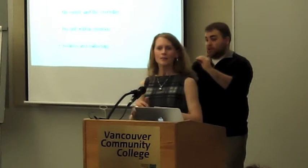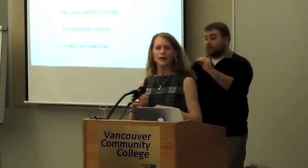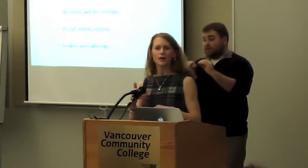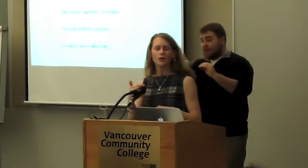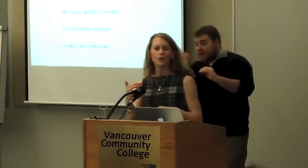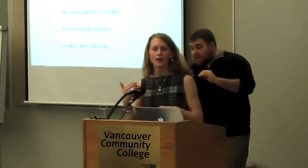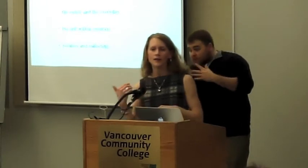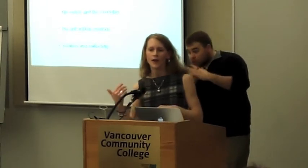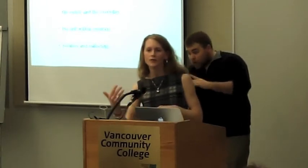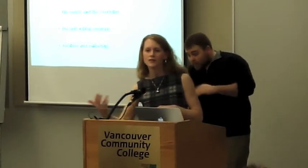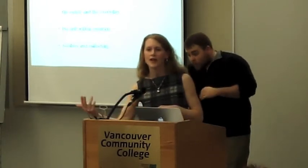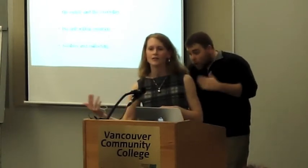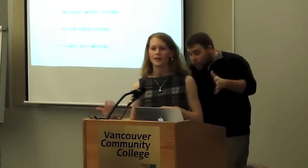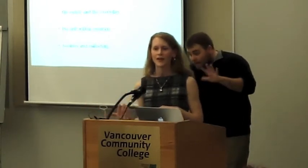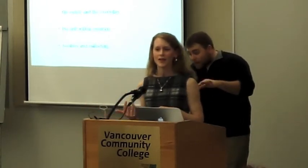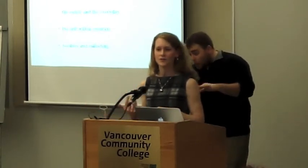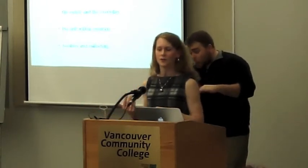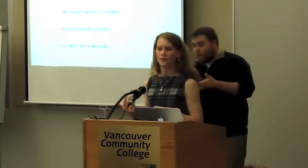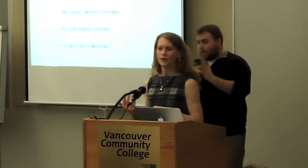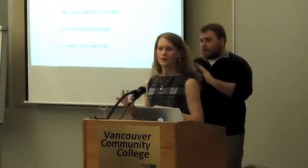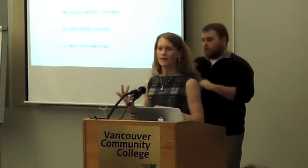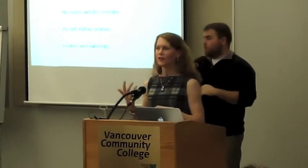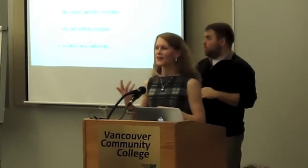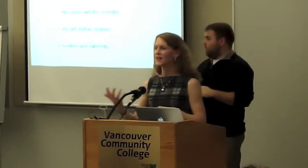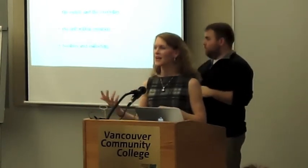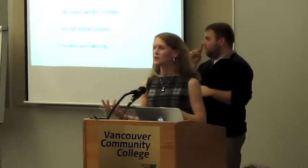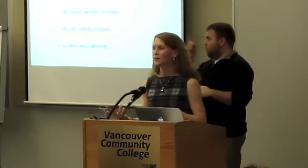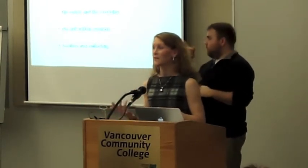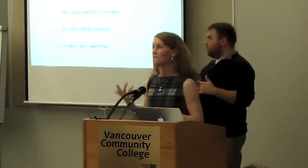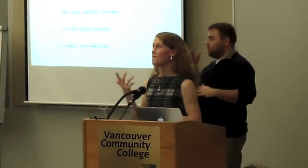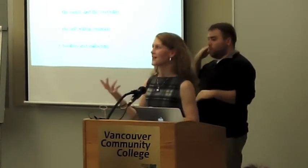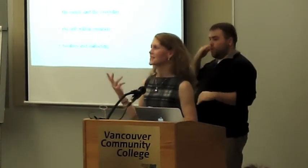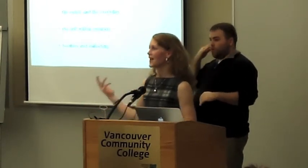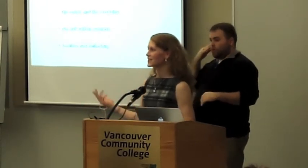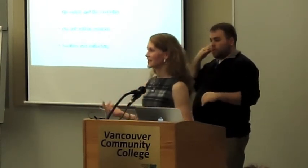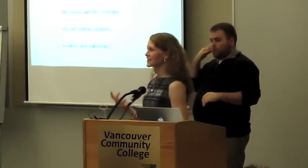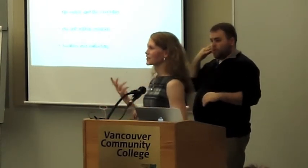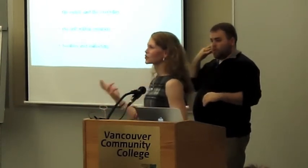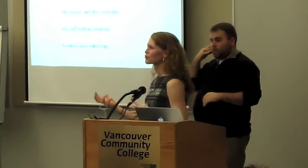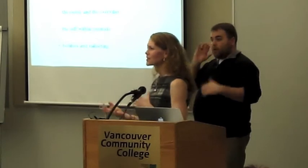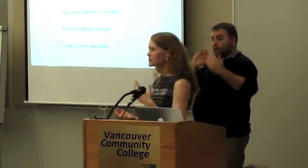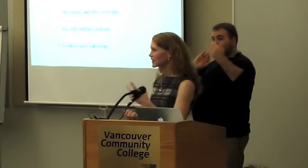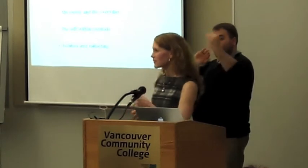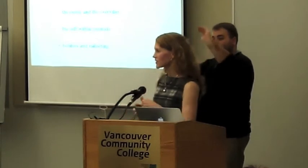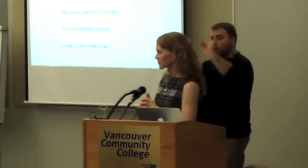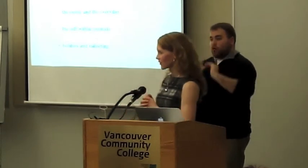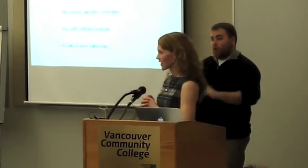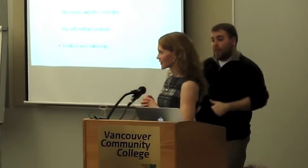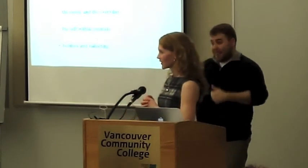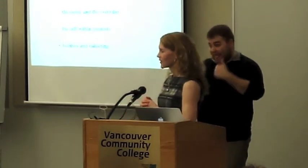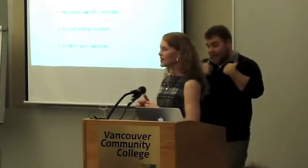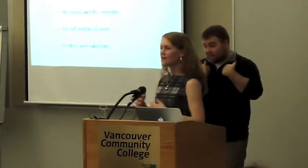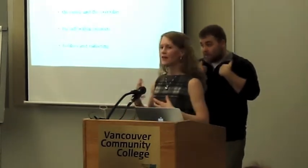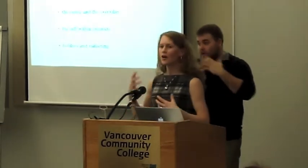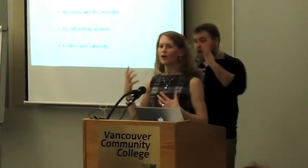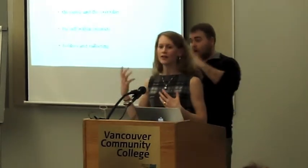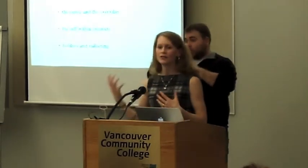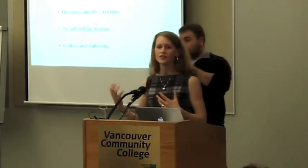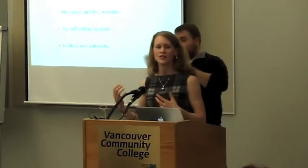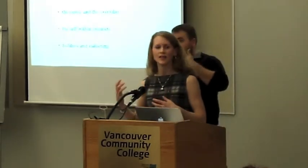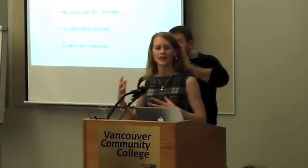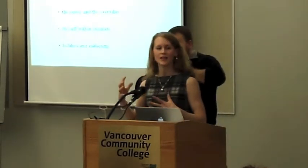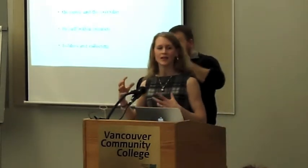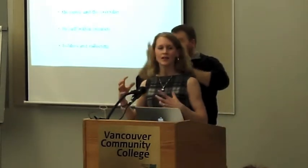idea. But outside of the classroom, they're engaged with the fantastic, the extremes and limits of reality. They